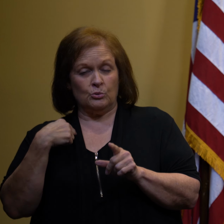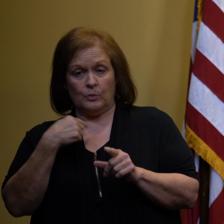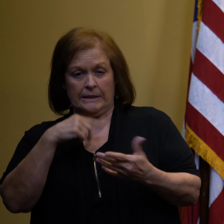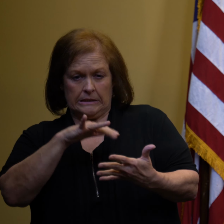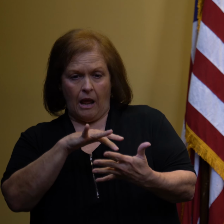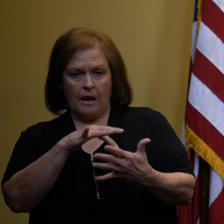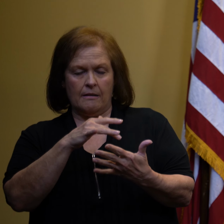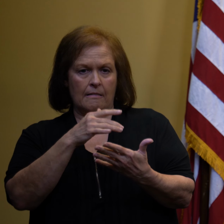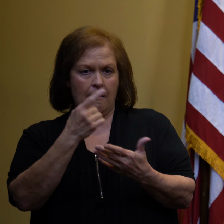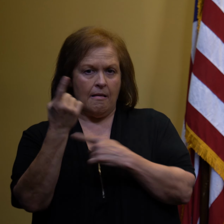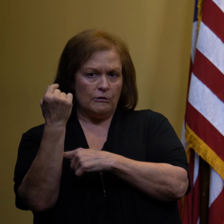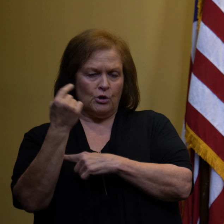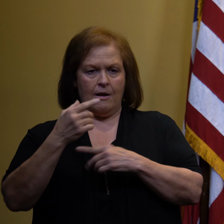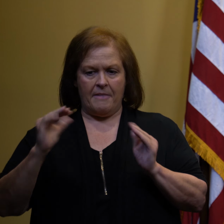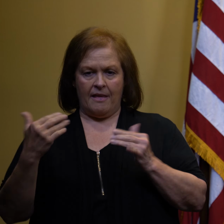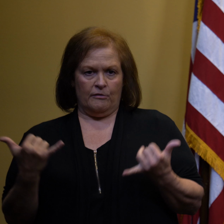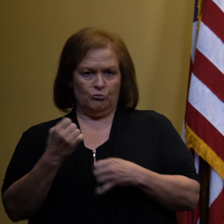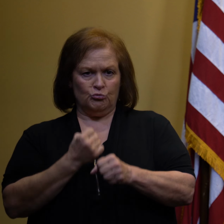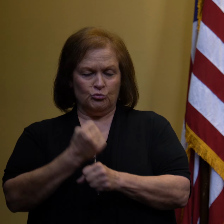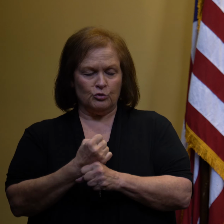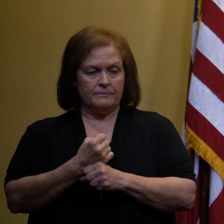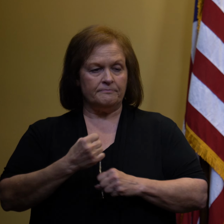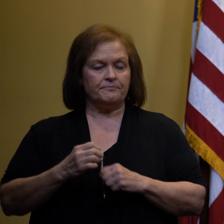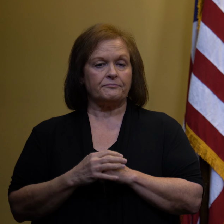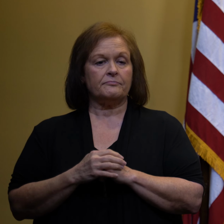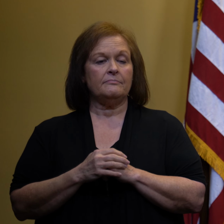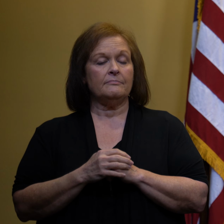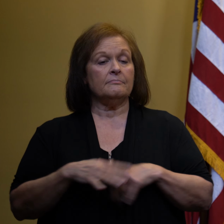prior. So